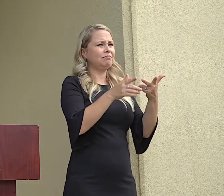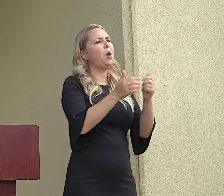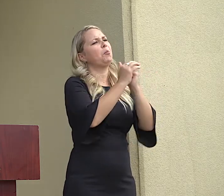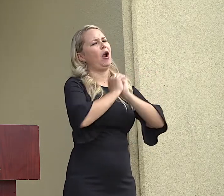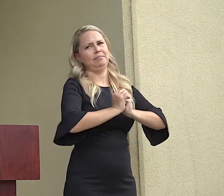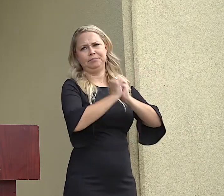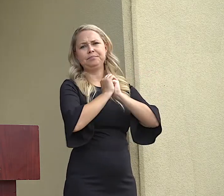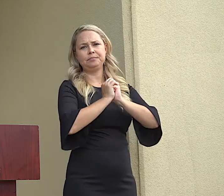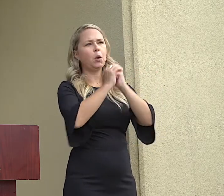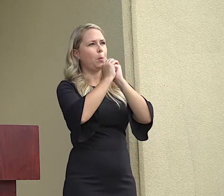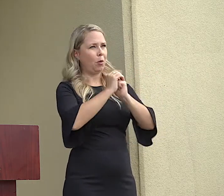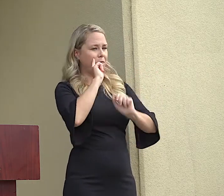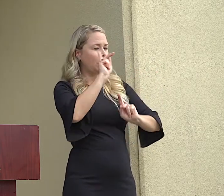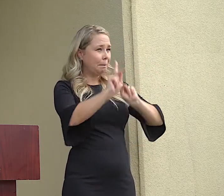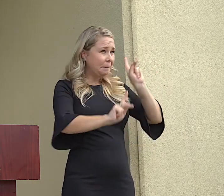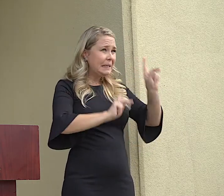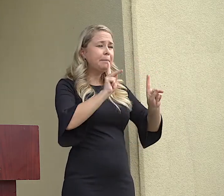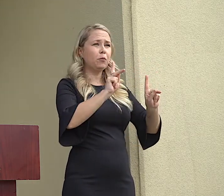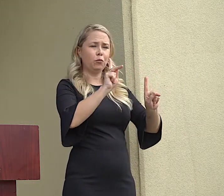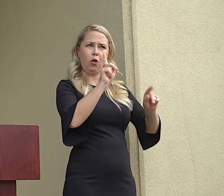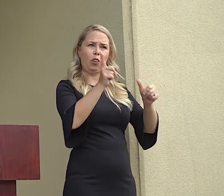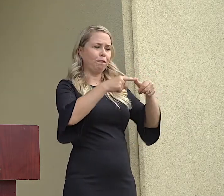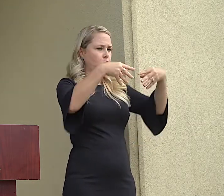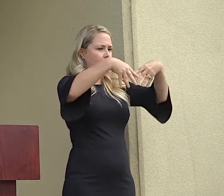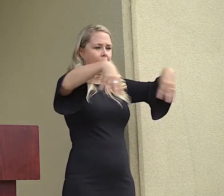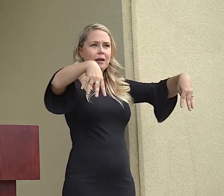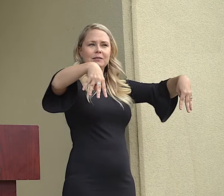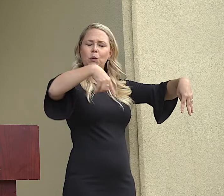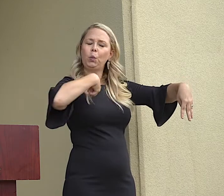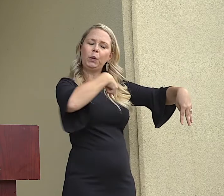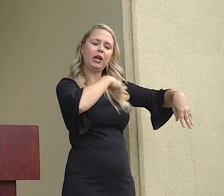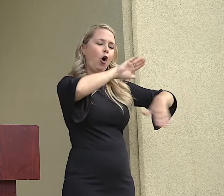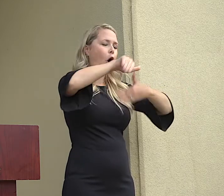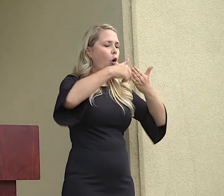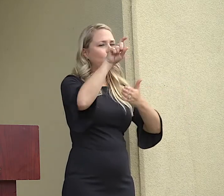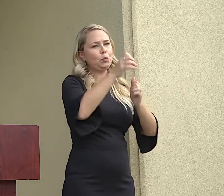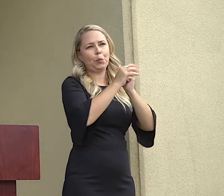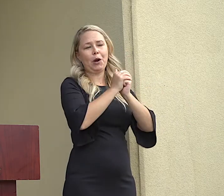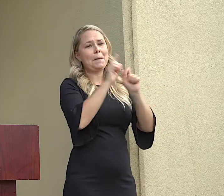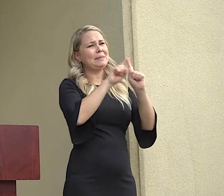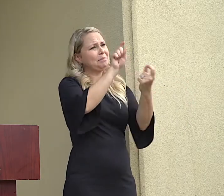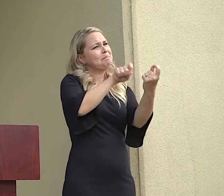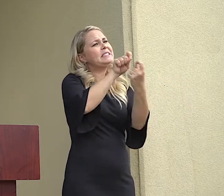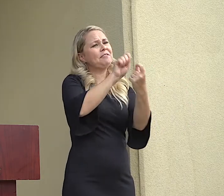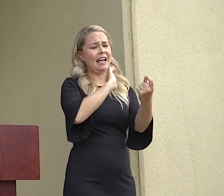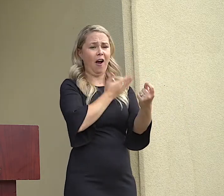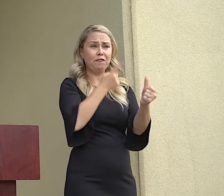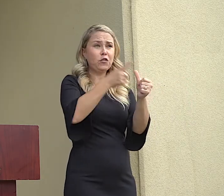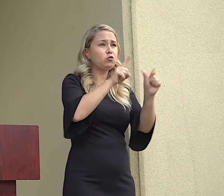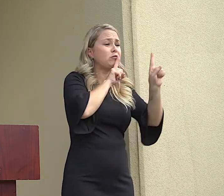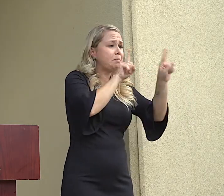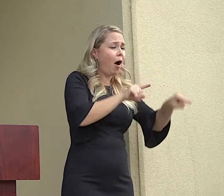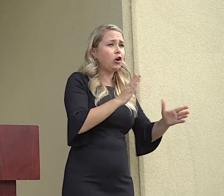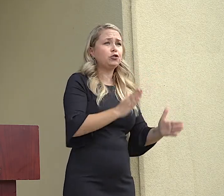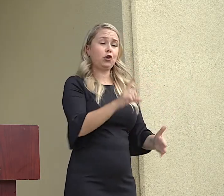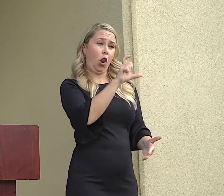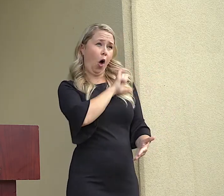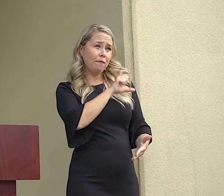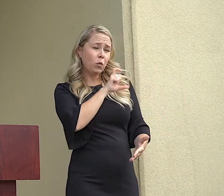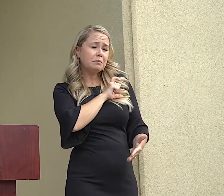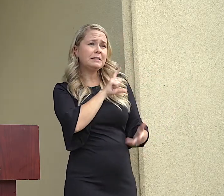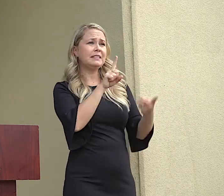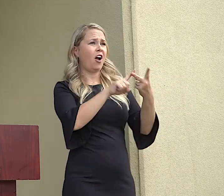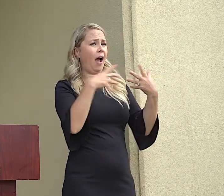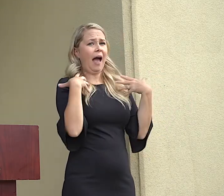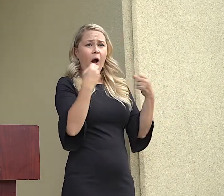pray. Pray for the people that are on the first lines. We could all use it right now, but specifically our first responders, our law enforcement officials,